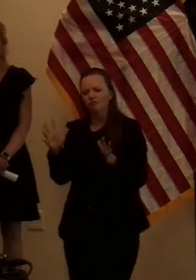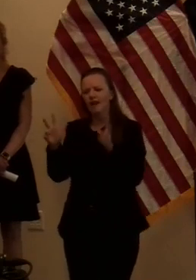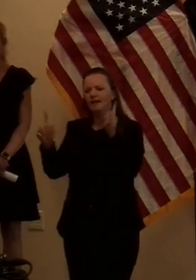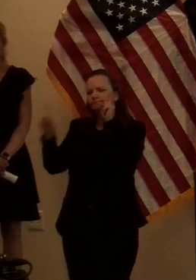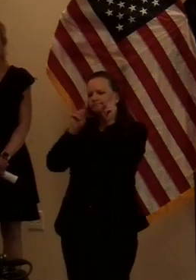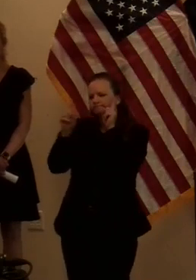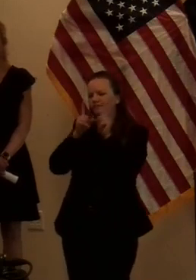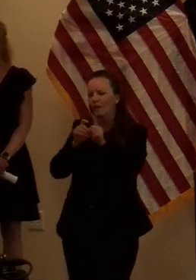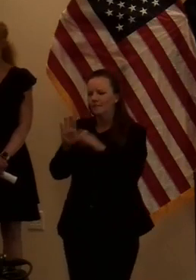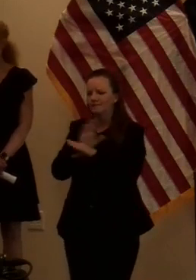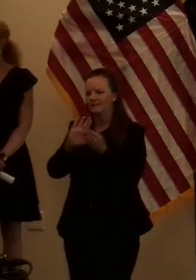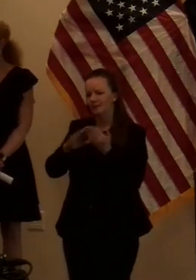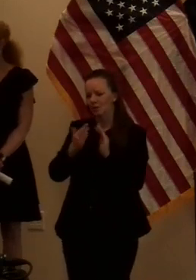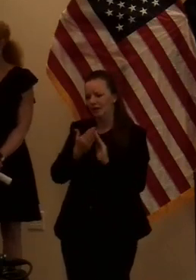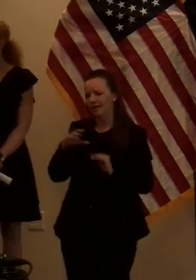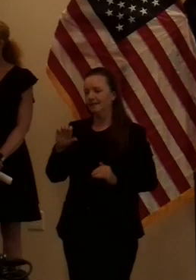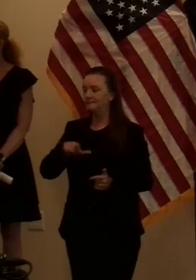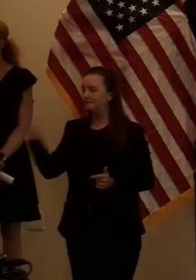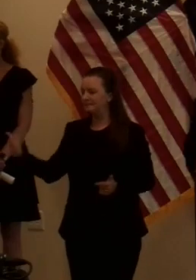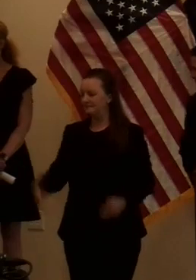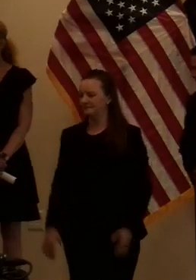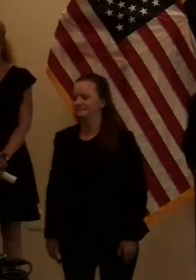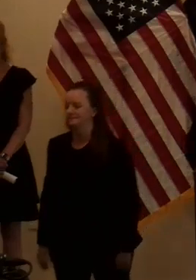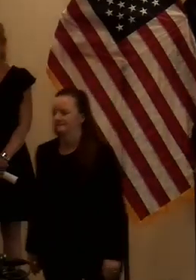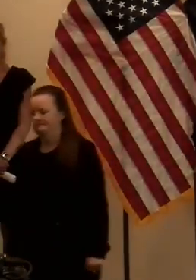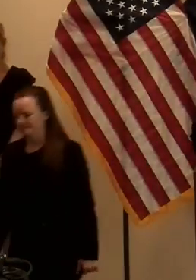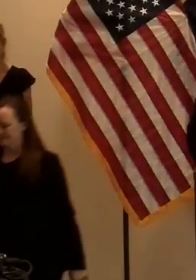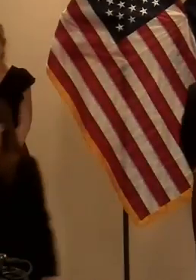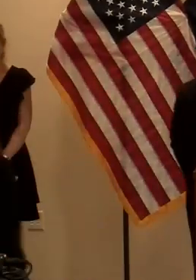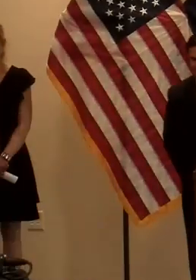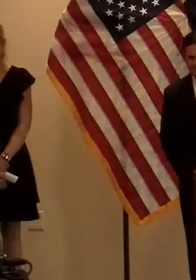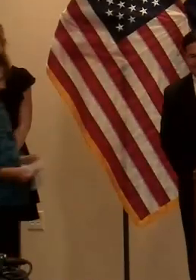our business community. Sandra?